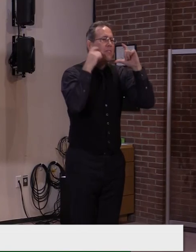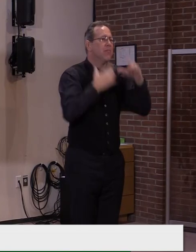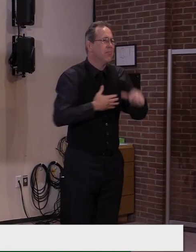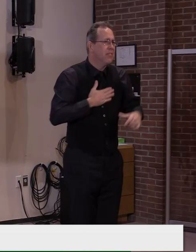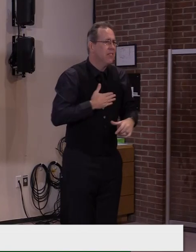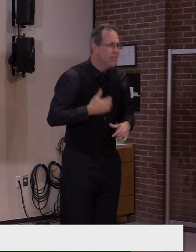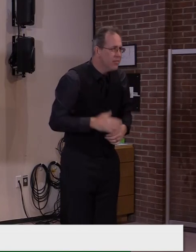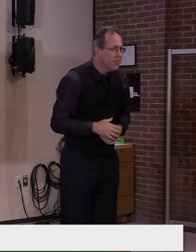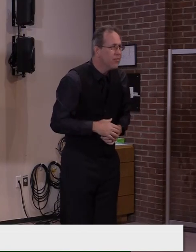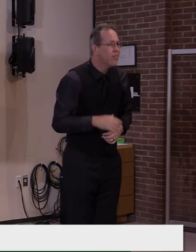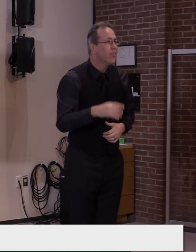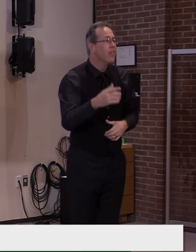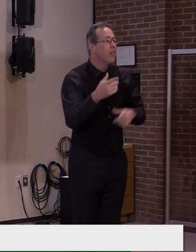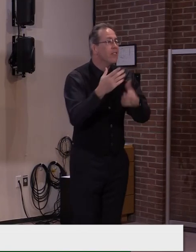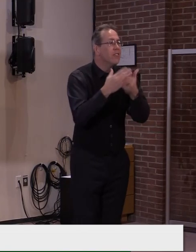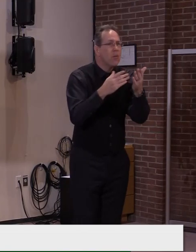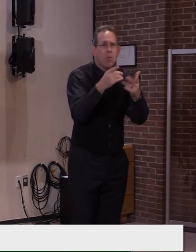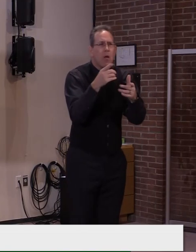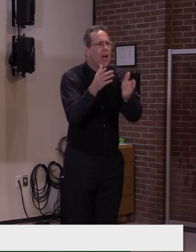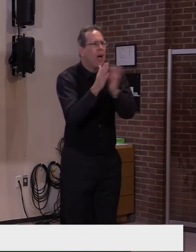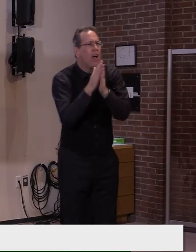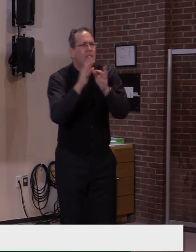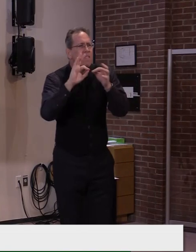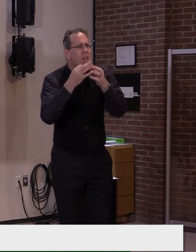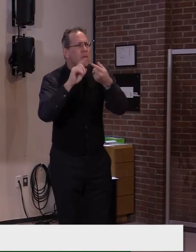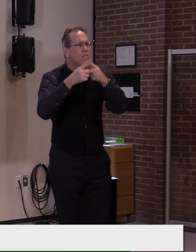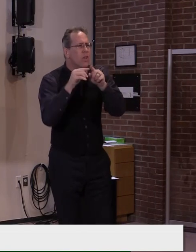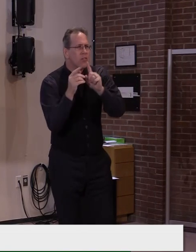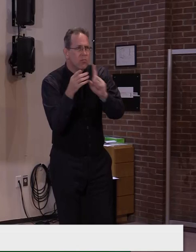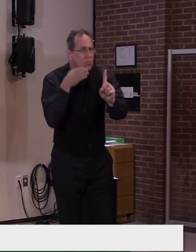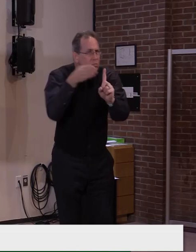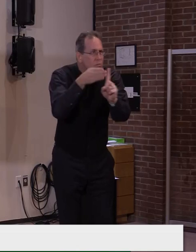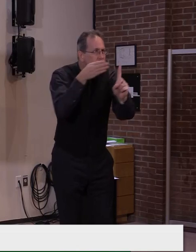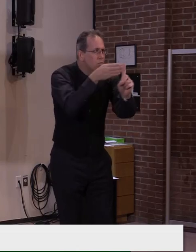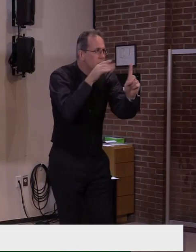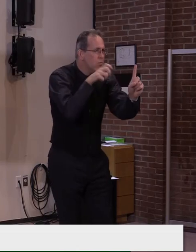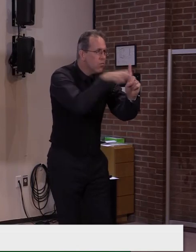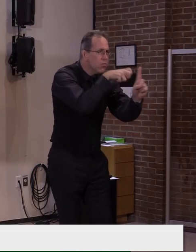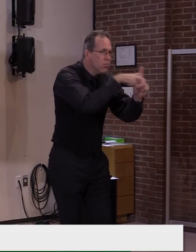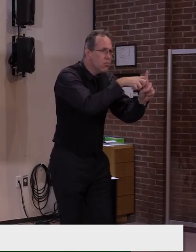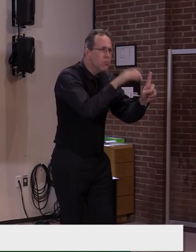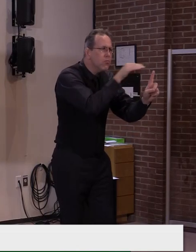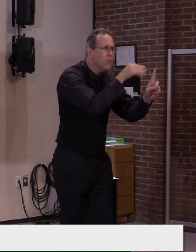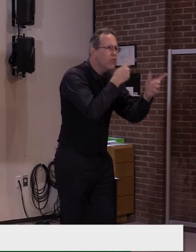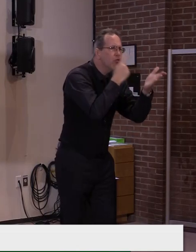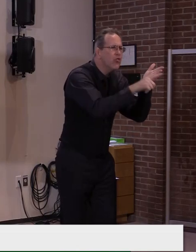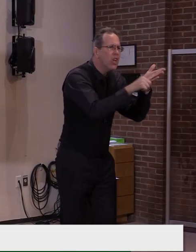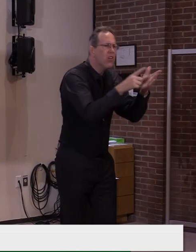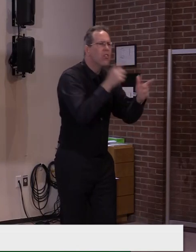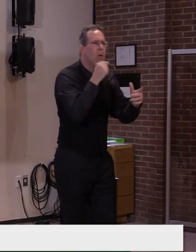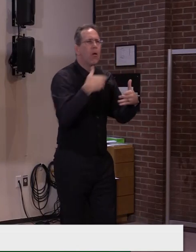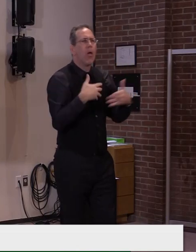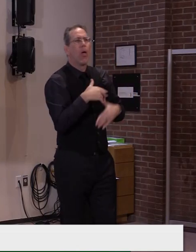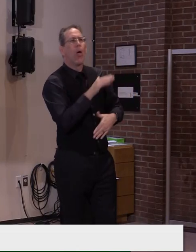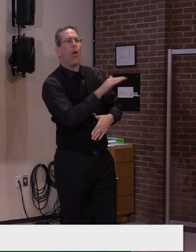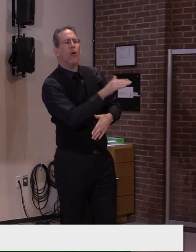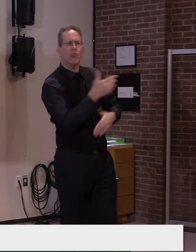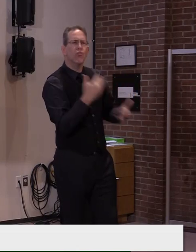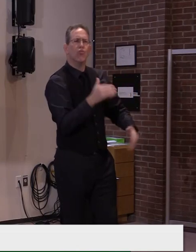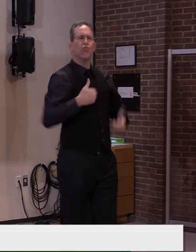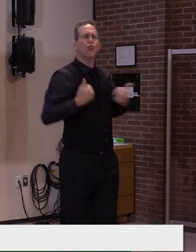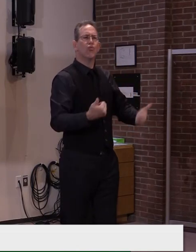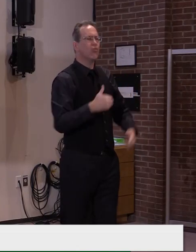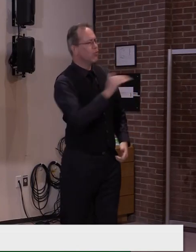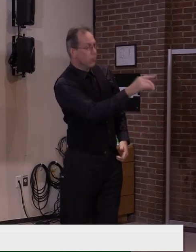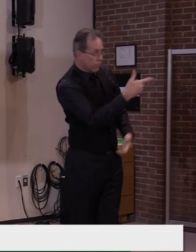includes knowing whether they're up to date and received their booster shot. Going back to testing for a moment, just prior